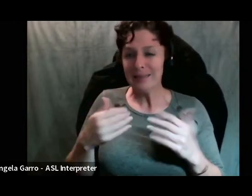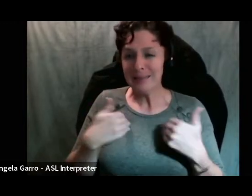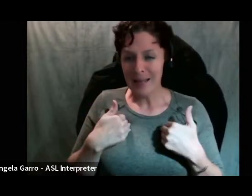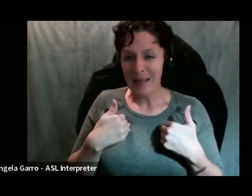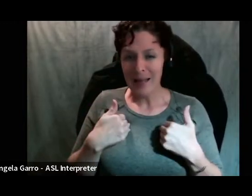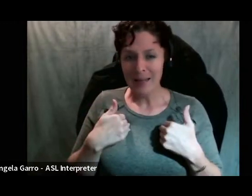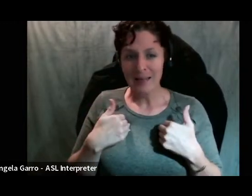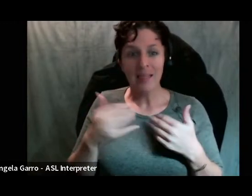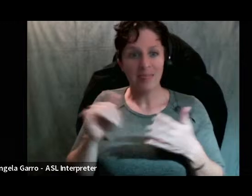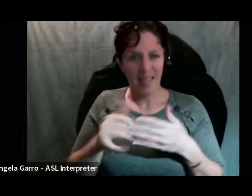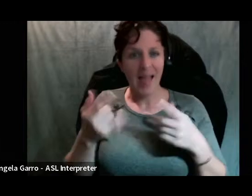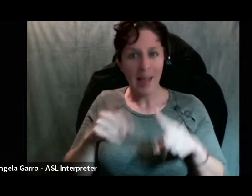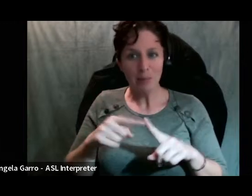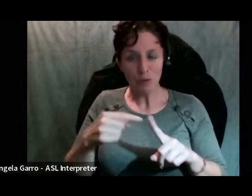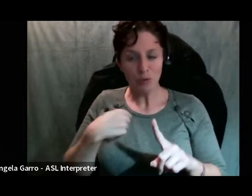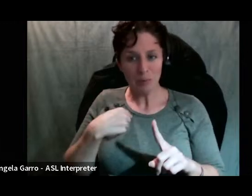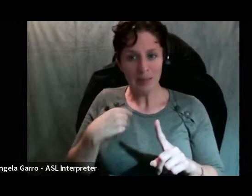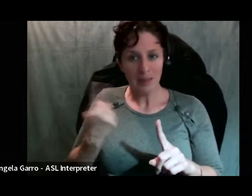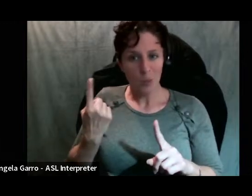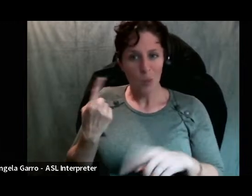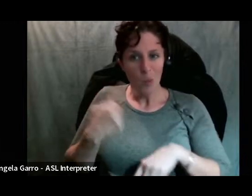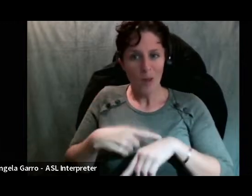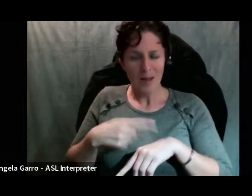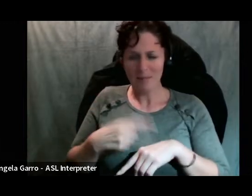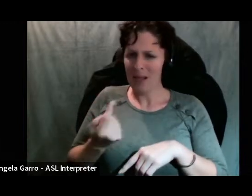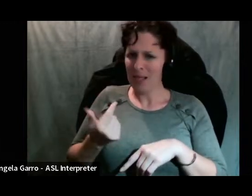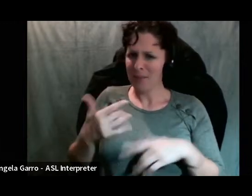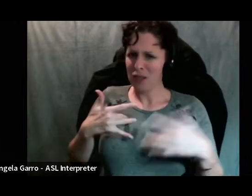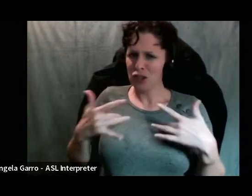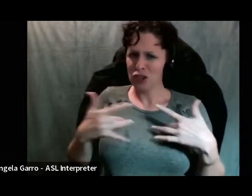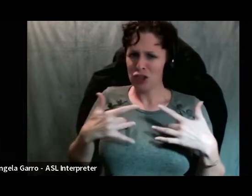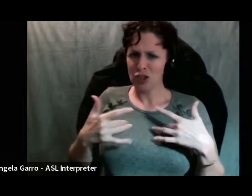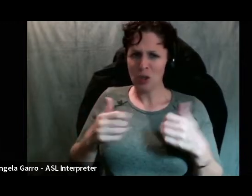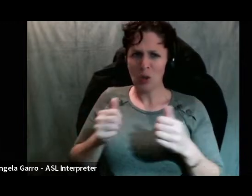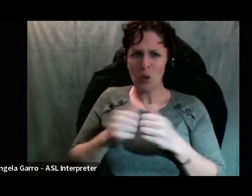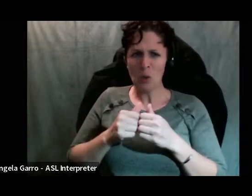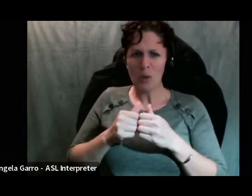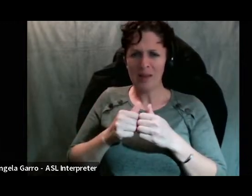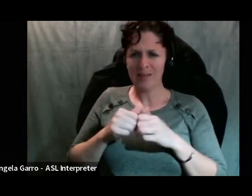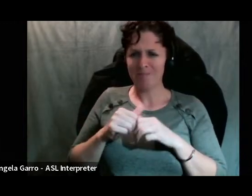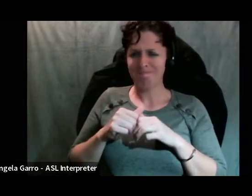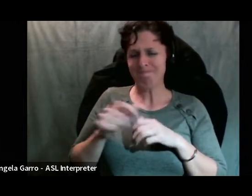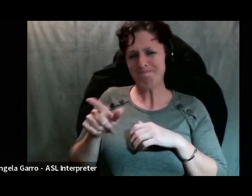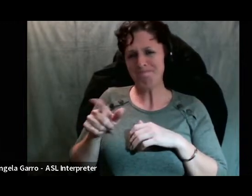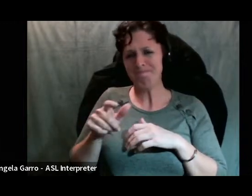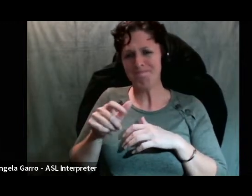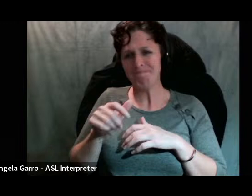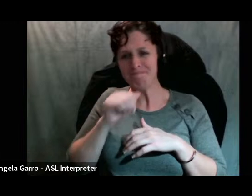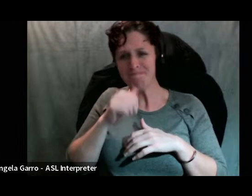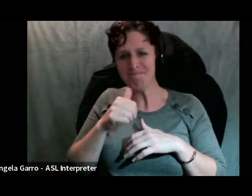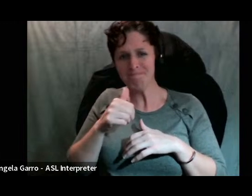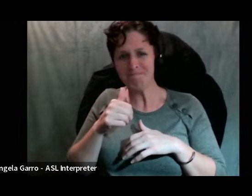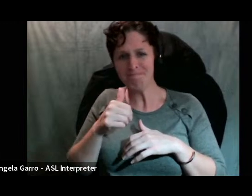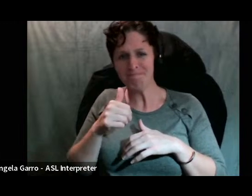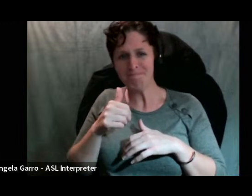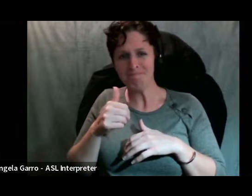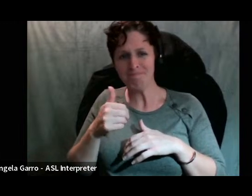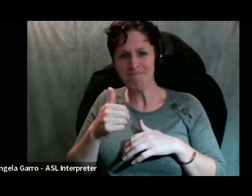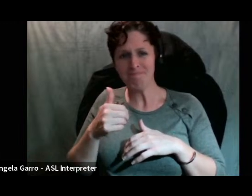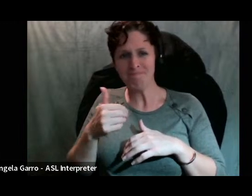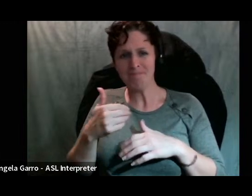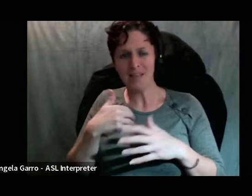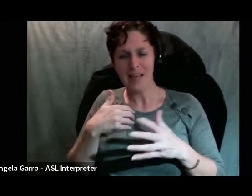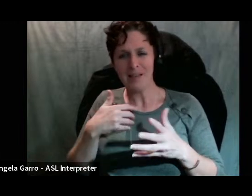it happened to me one time, and I was a little concerned with the lack of decorum that I received because